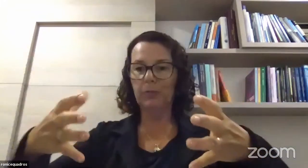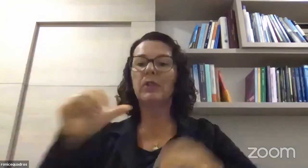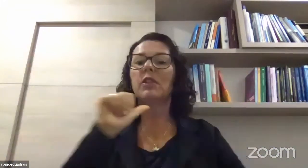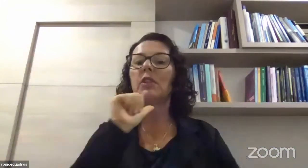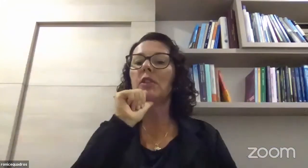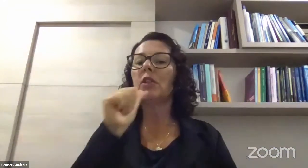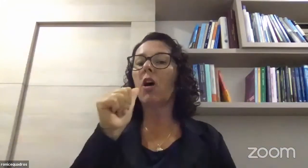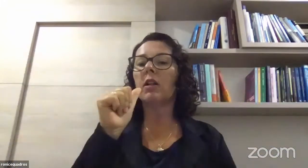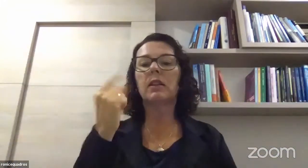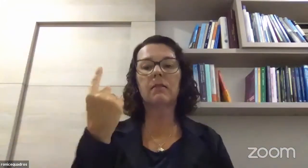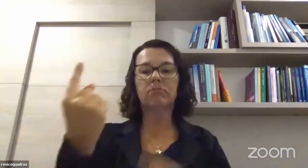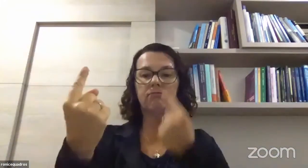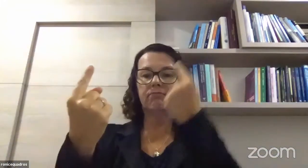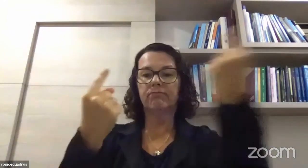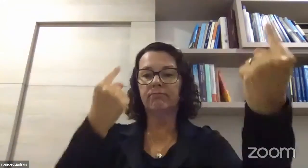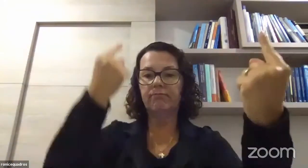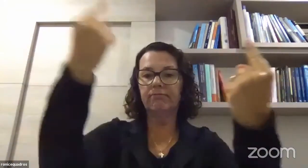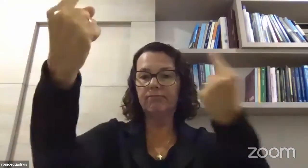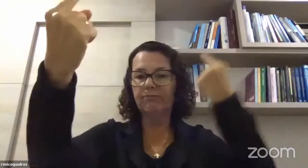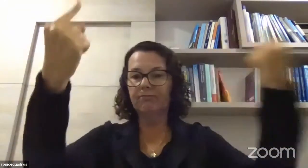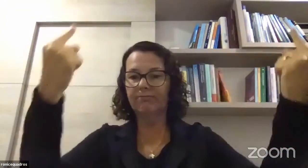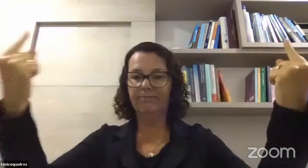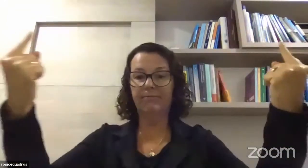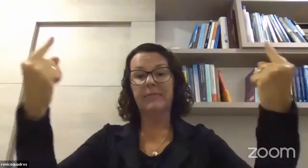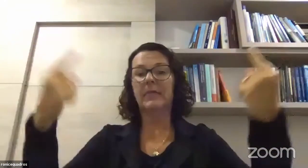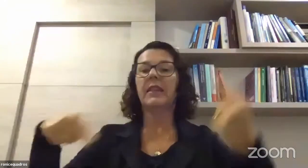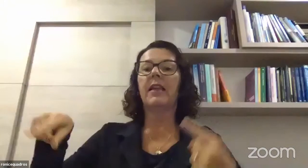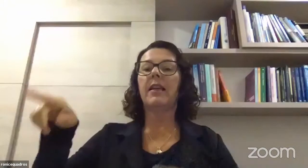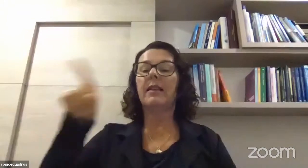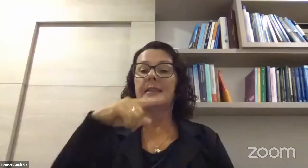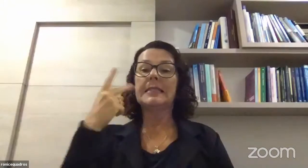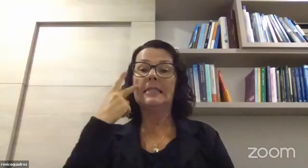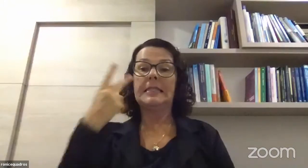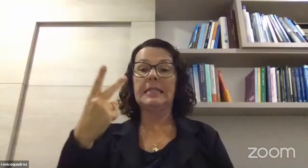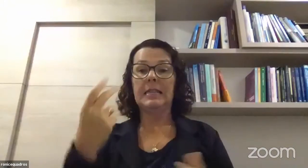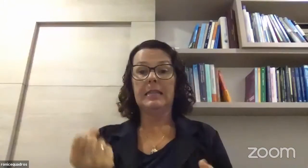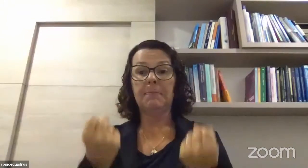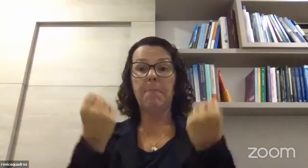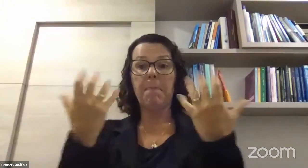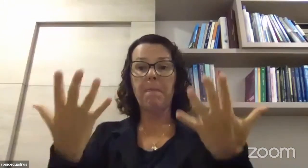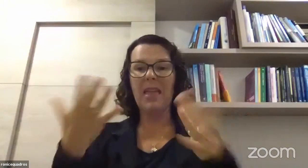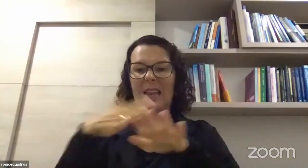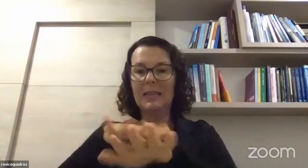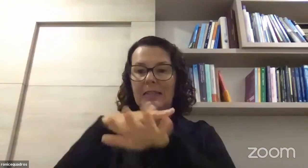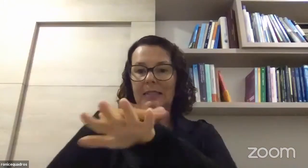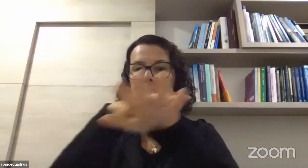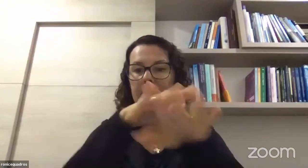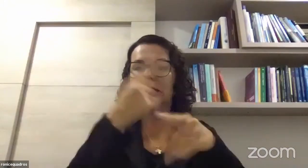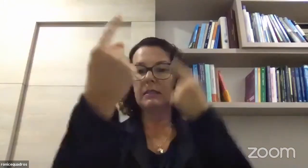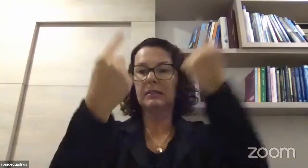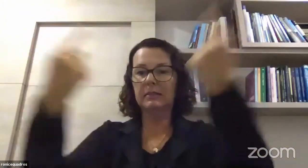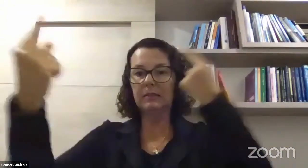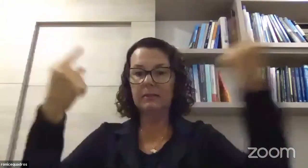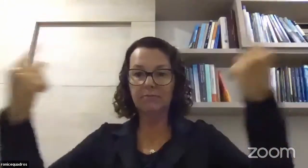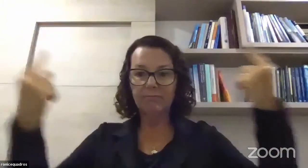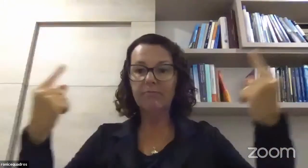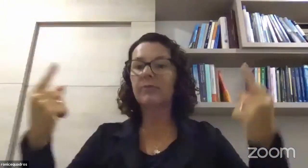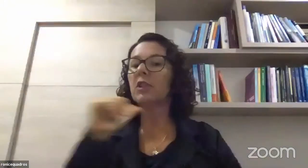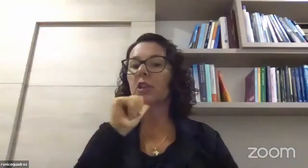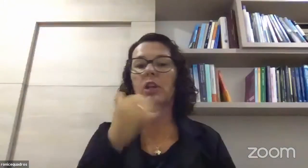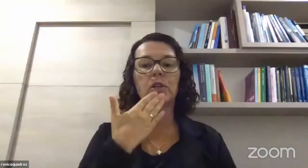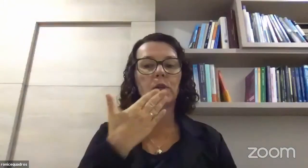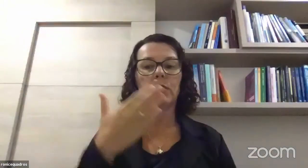It's also important that for deaf education, they are not isolated. They need to be in groups and